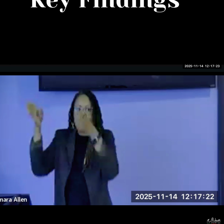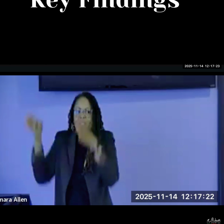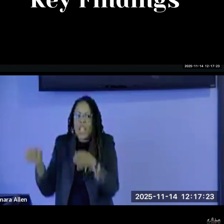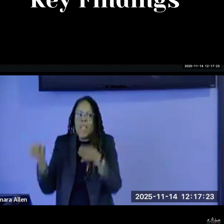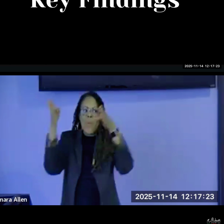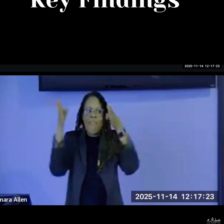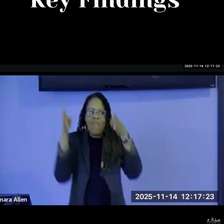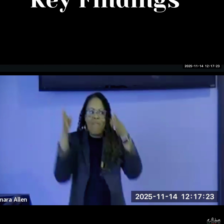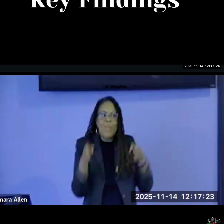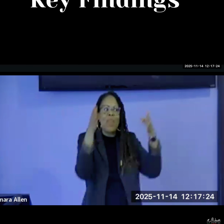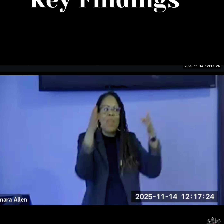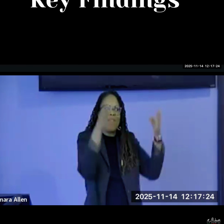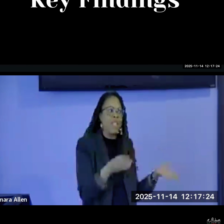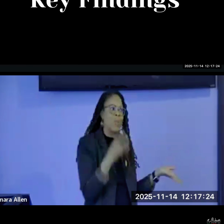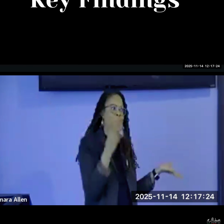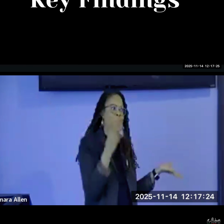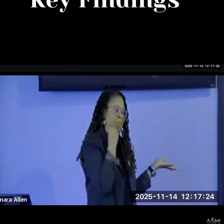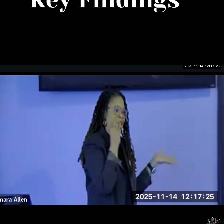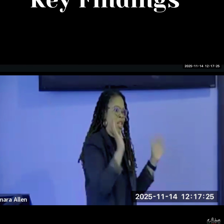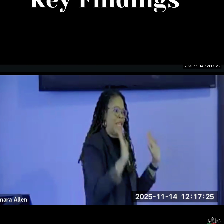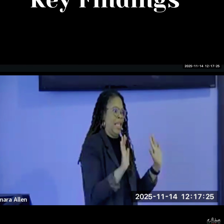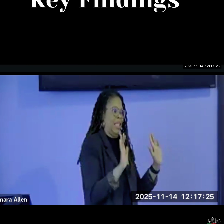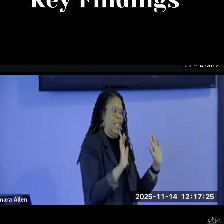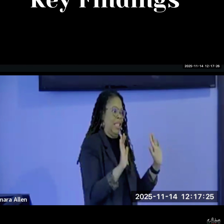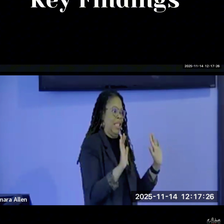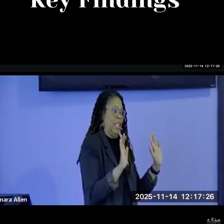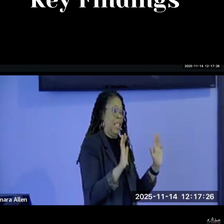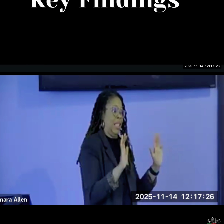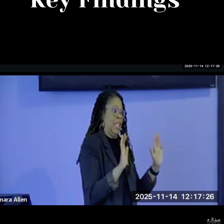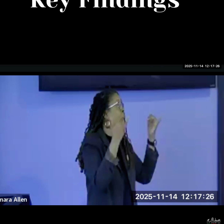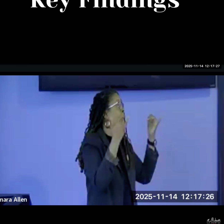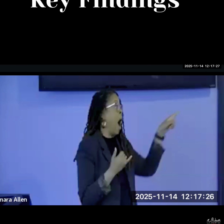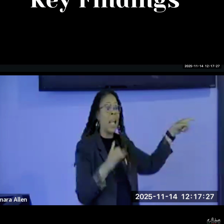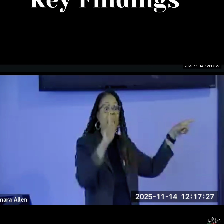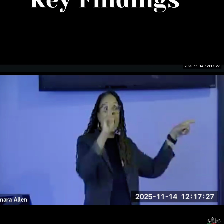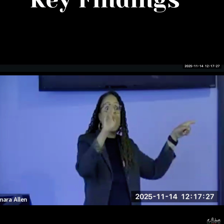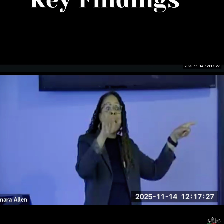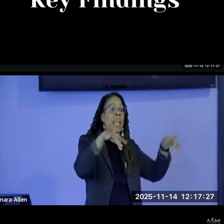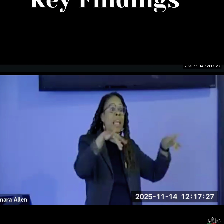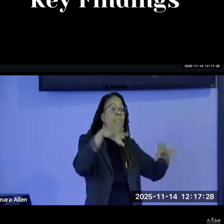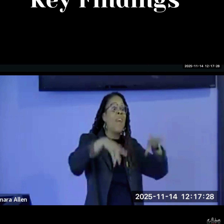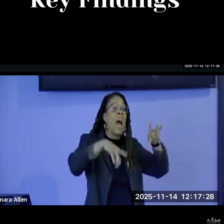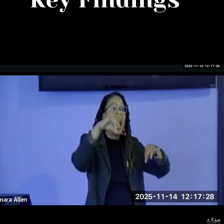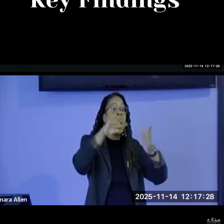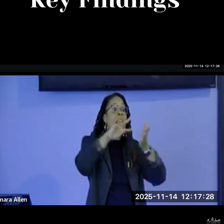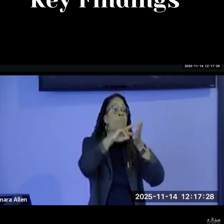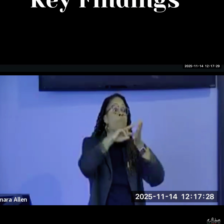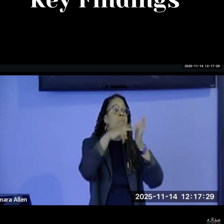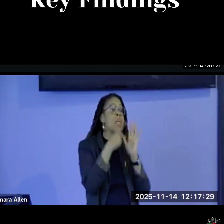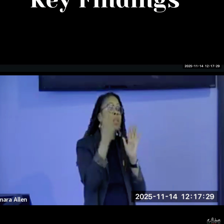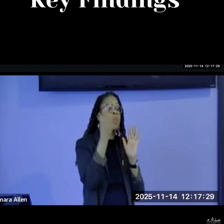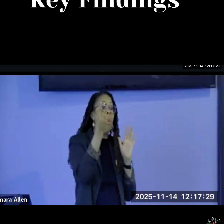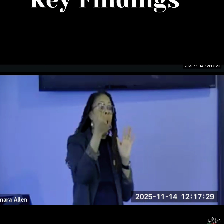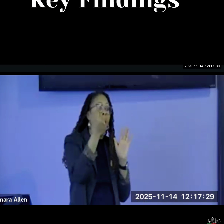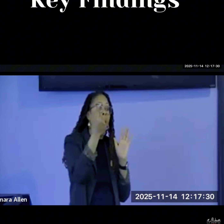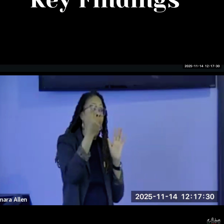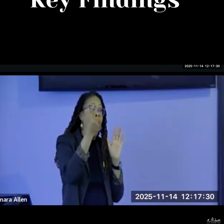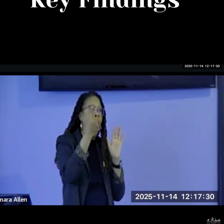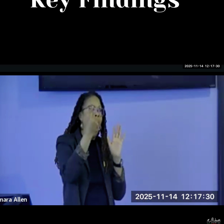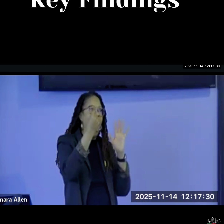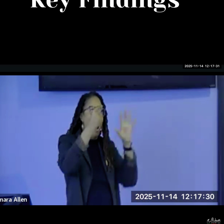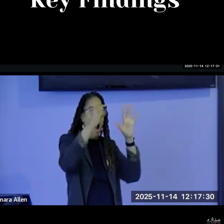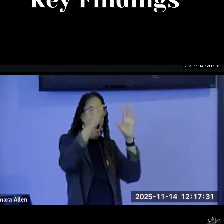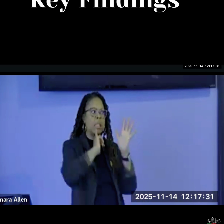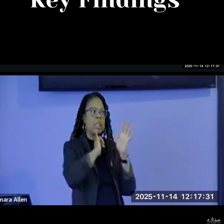So all of those narratives and those stories are direct quotes from the participants. So with that,